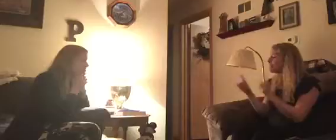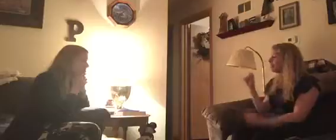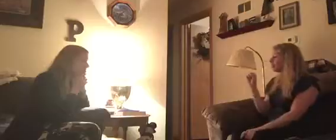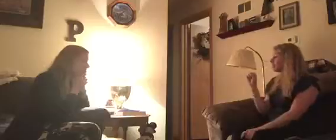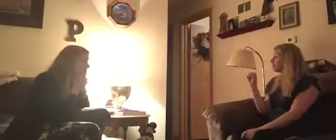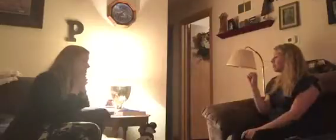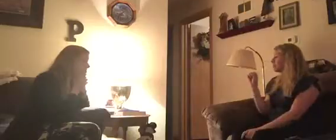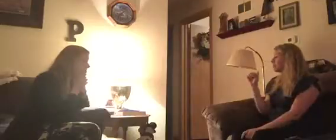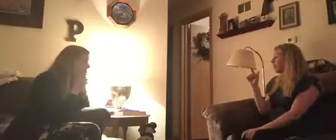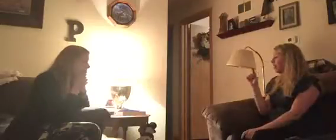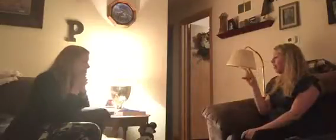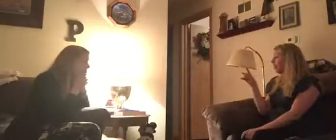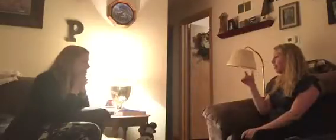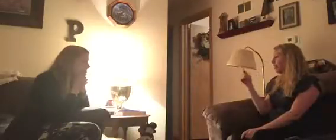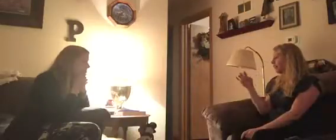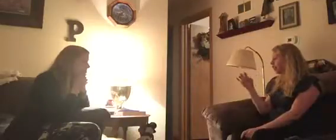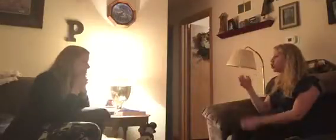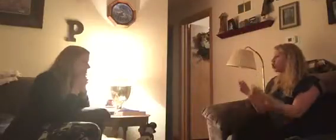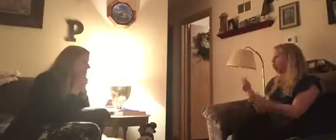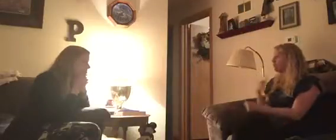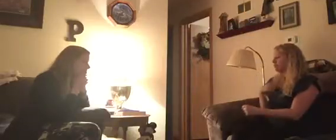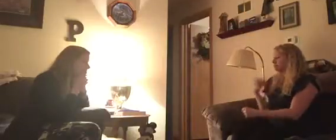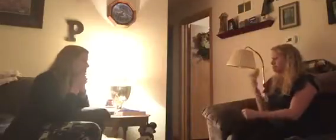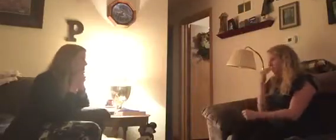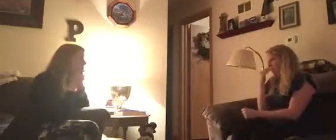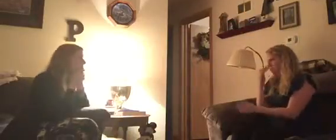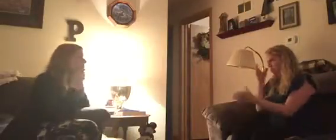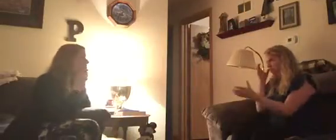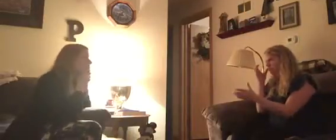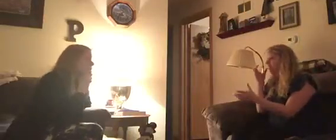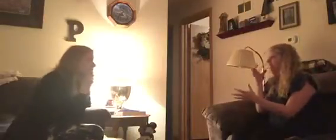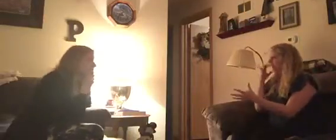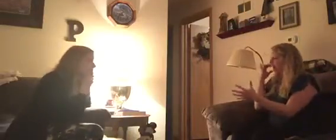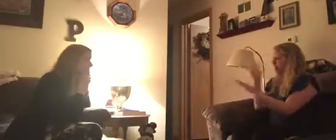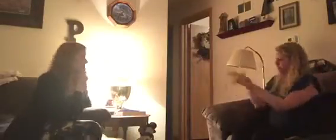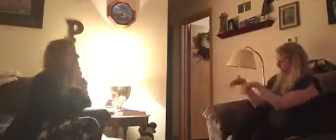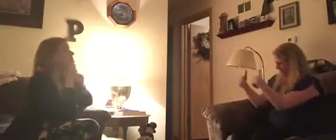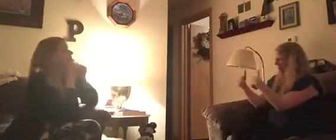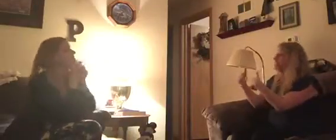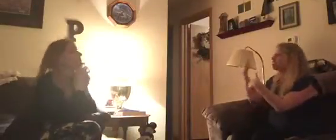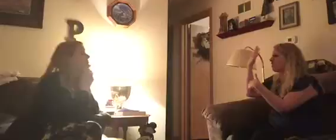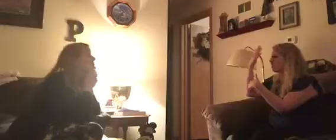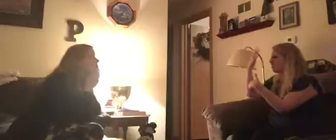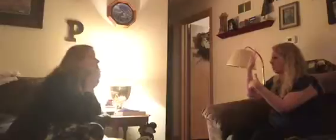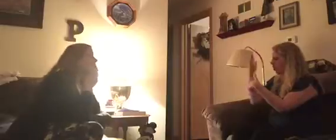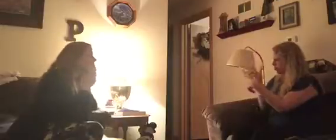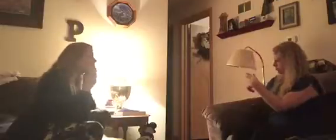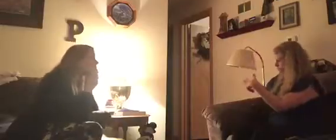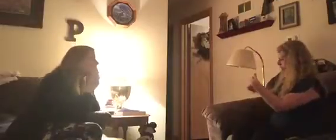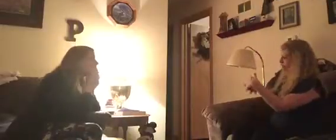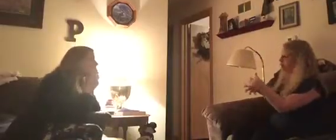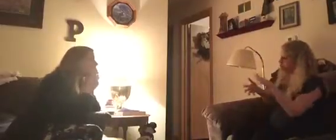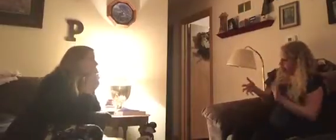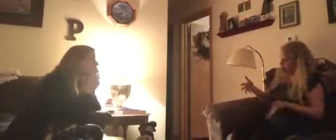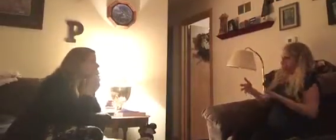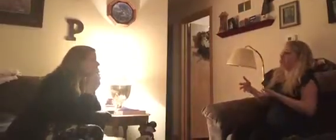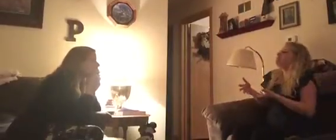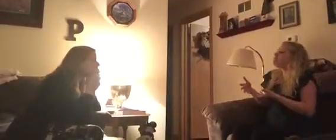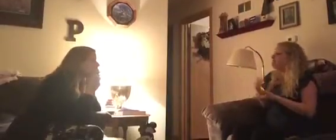cars, yeah, if they're smashed up in the front or the rear or on the side, a